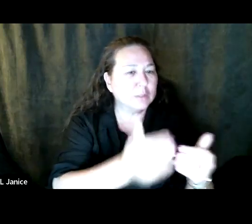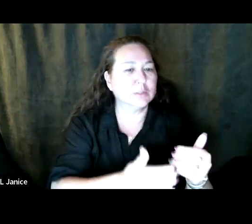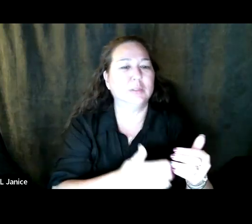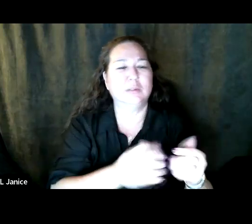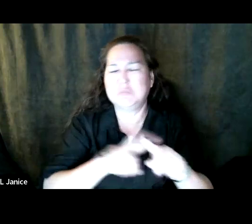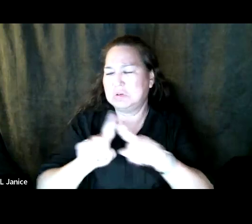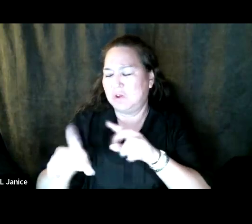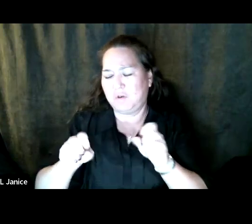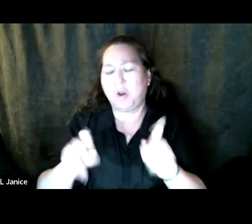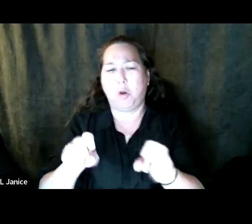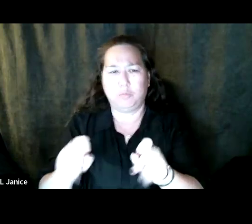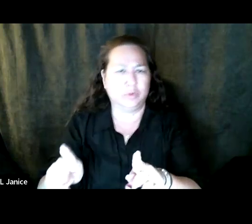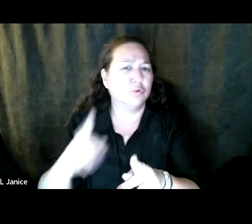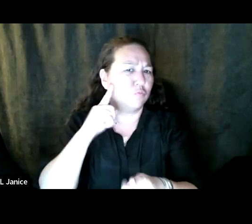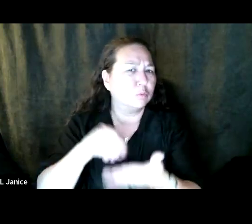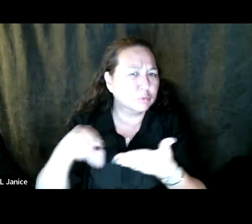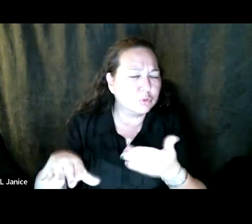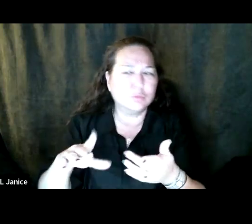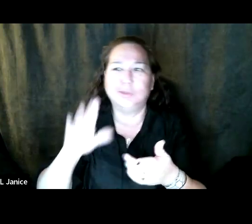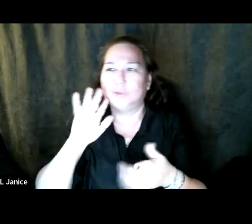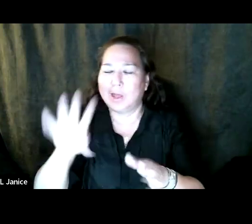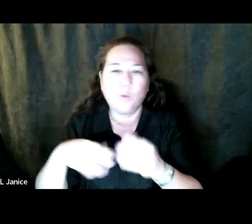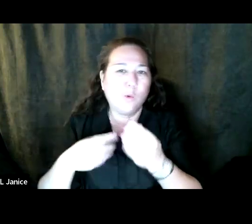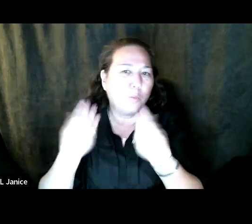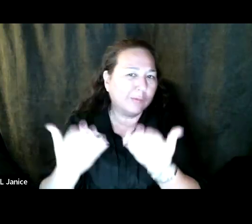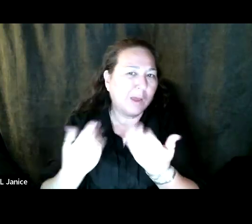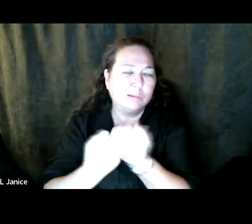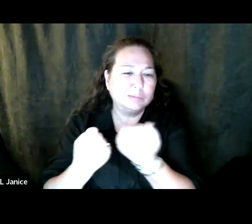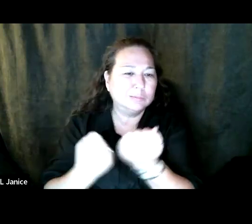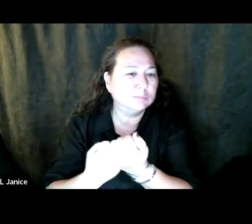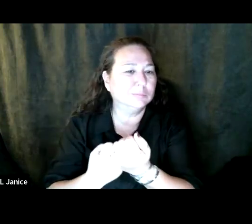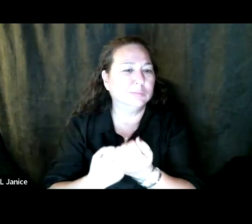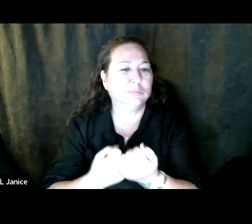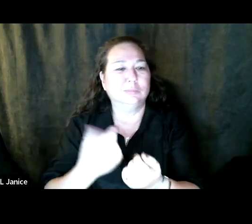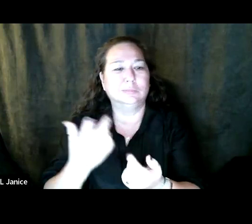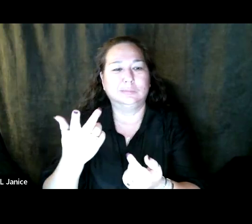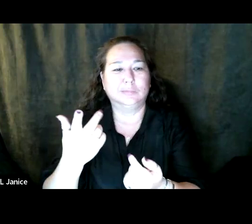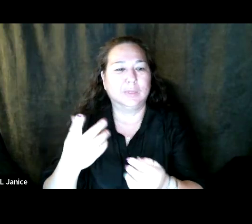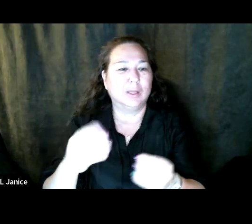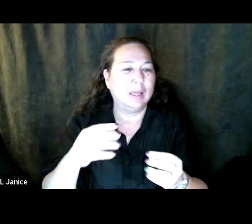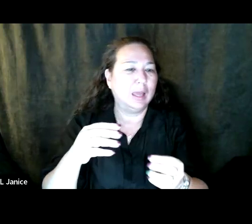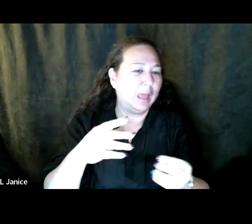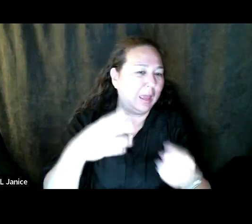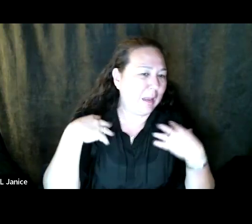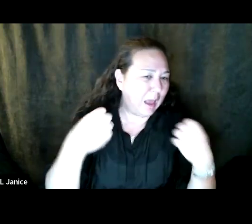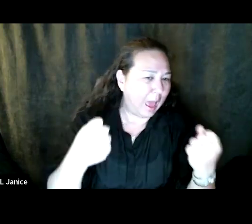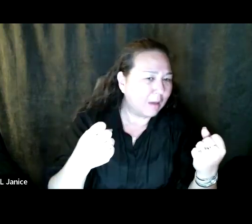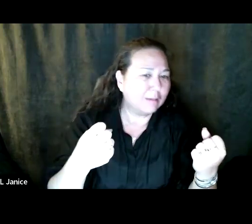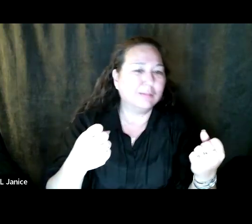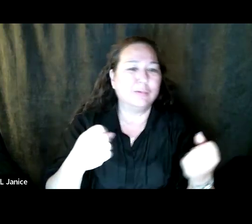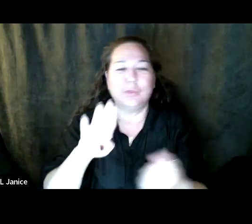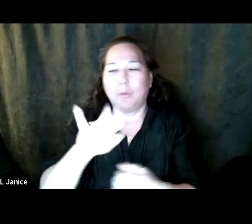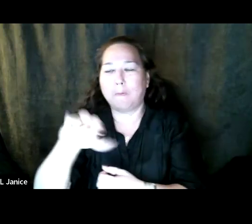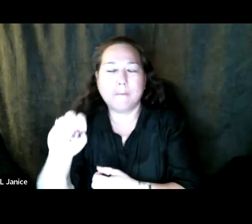around, again, health assisting, biotech, and medical assisting. So we're really excited about expanding